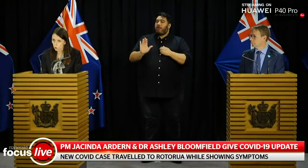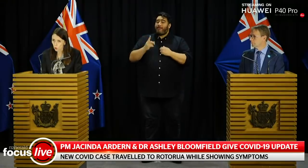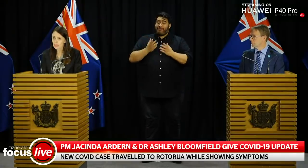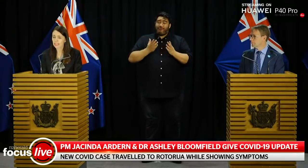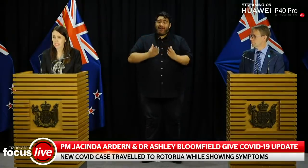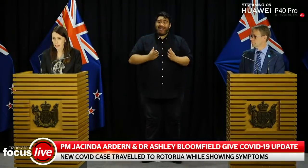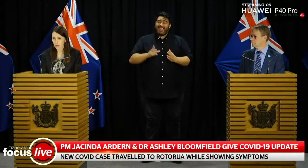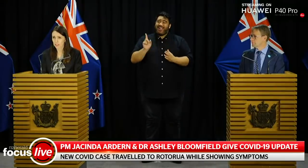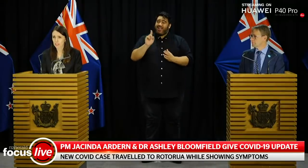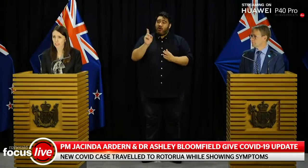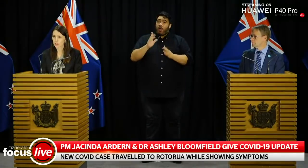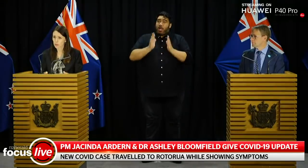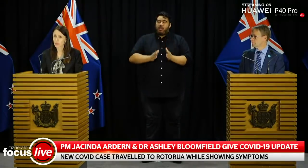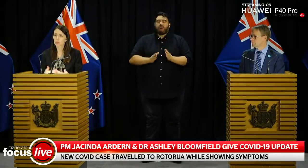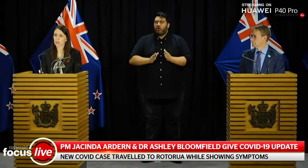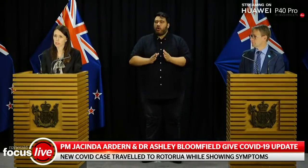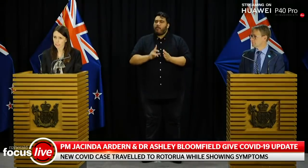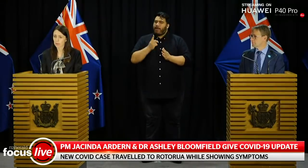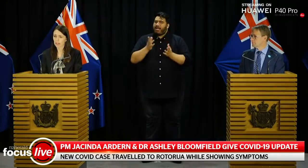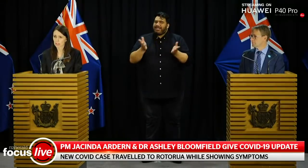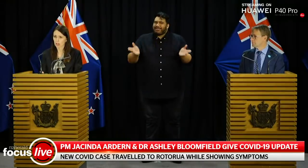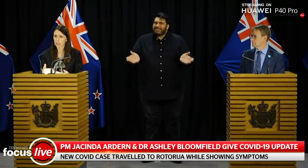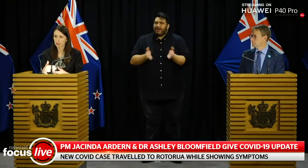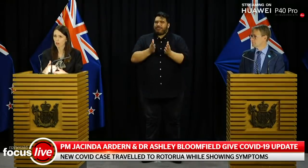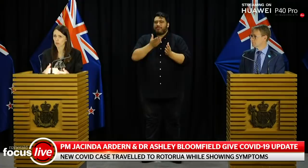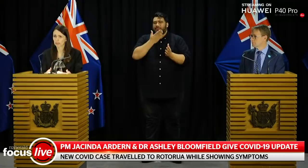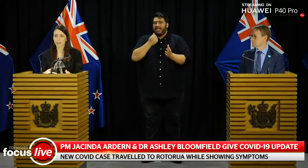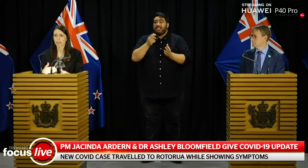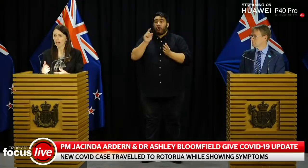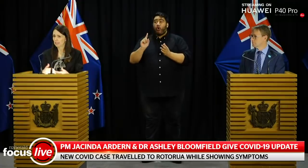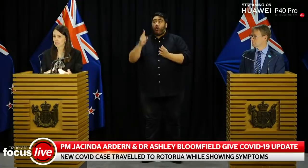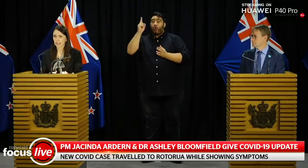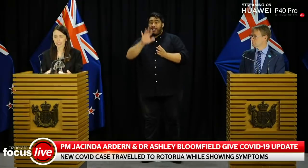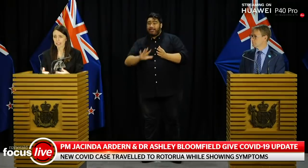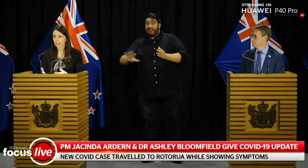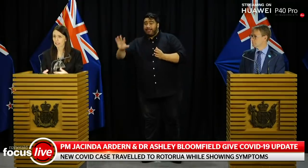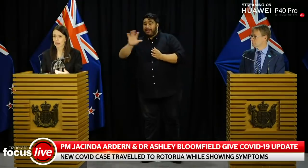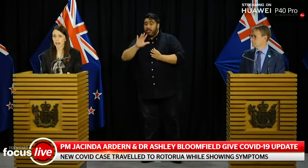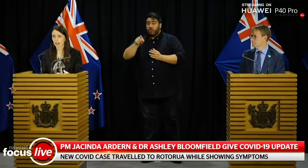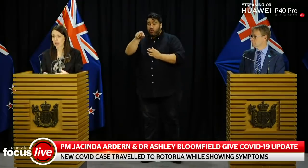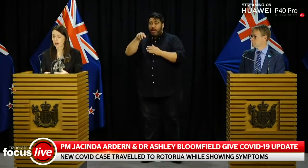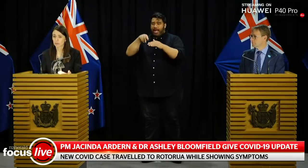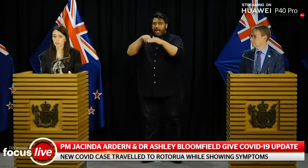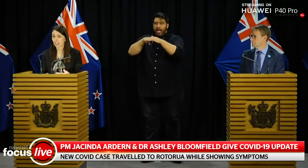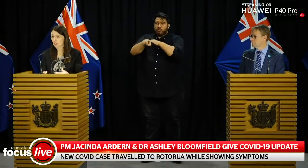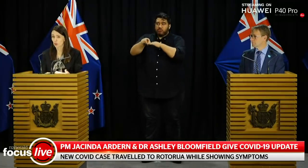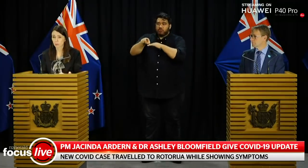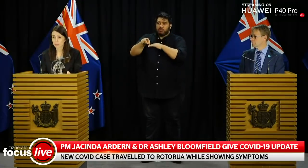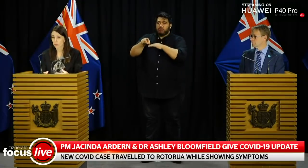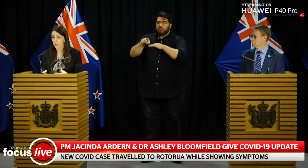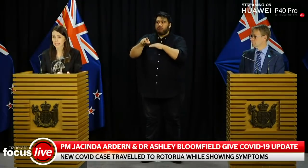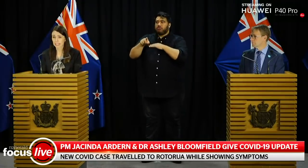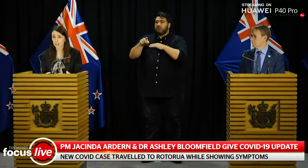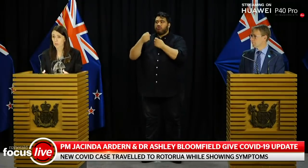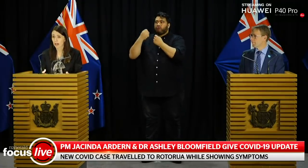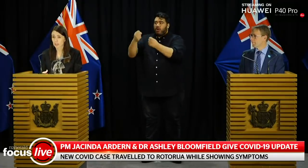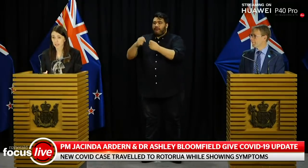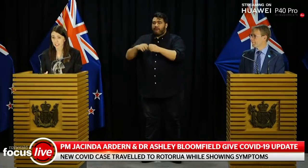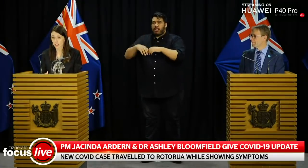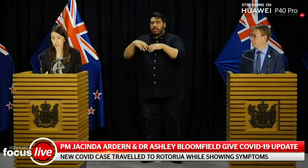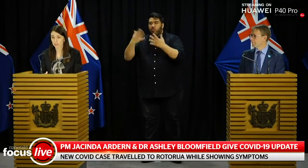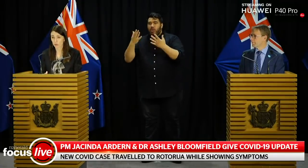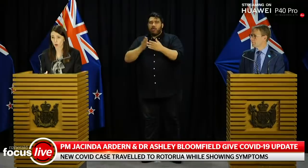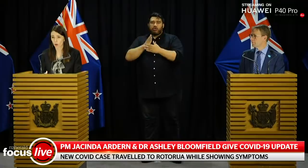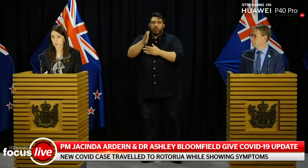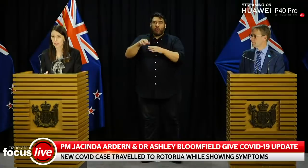are strongly encouraging their use when you step outside to go and undertake any jobs or anything you might